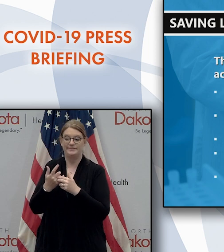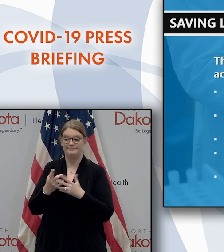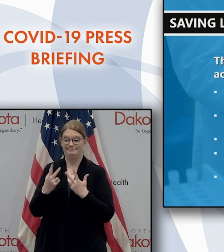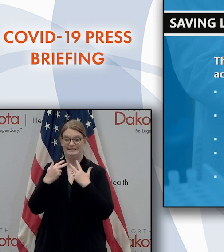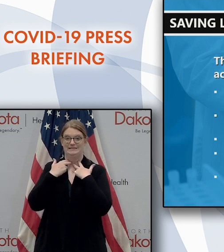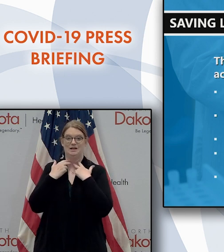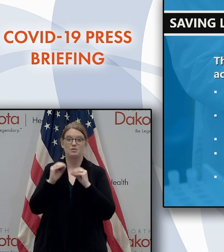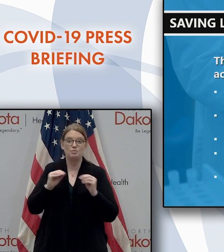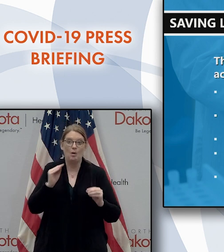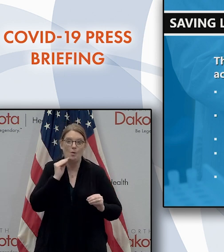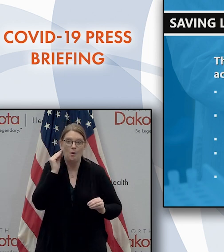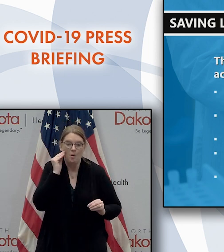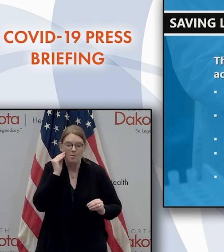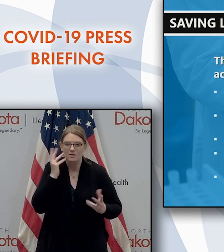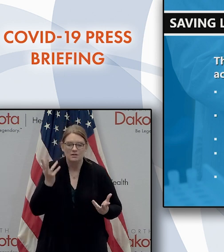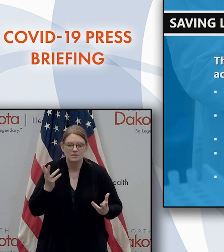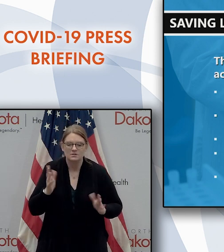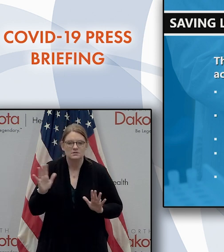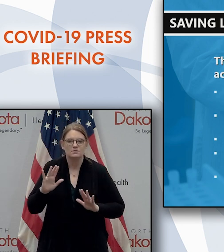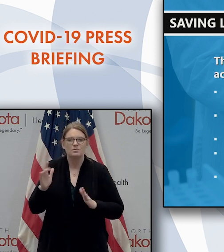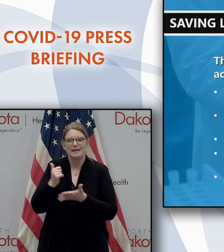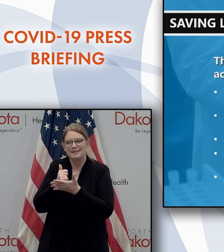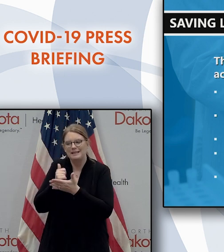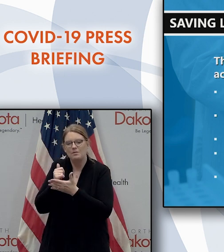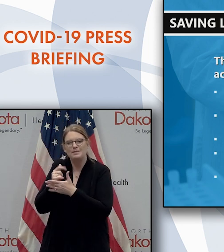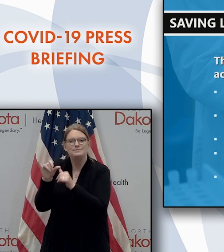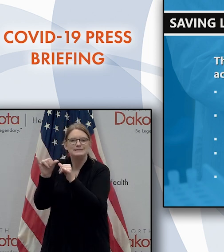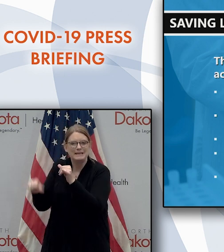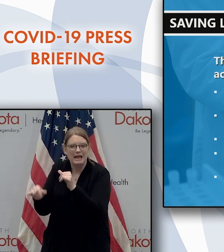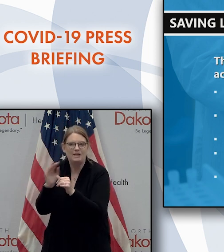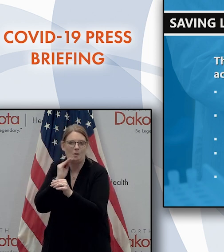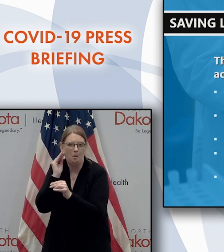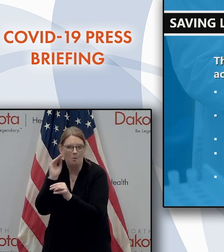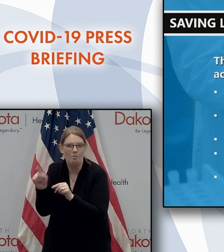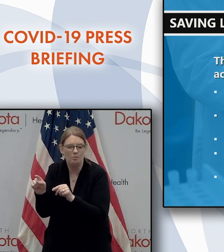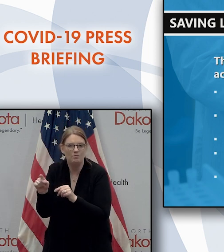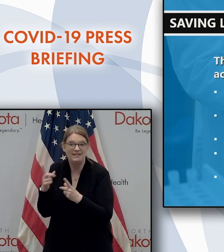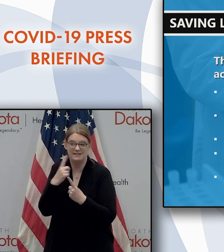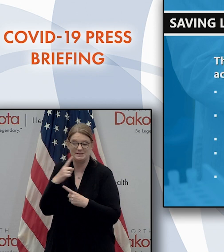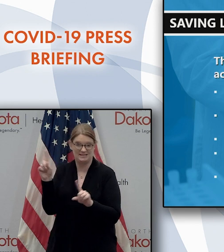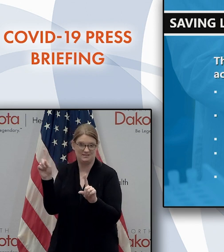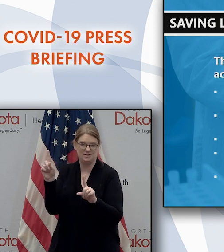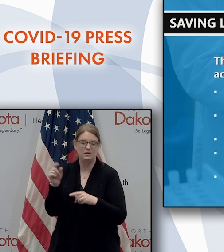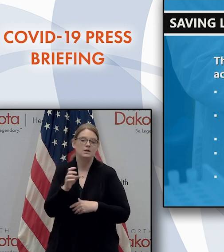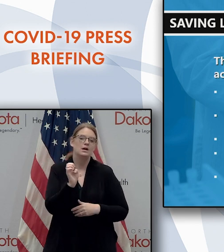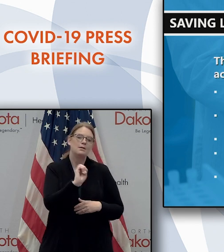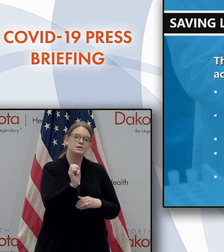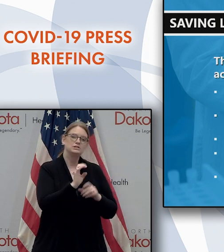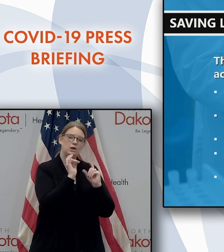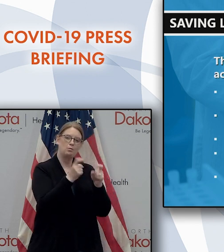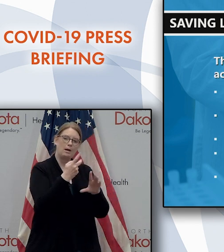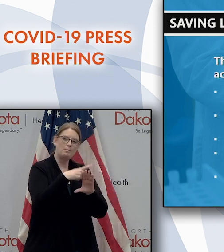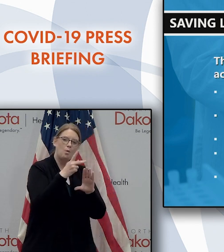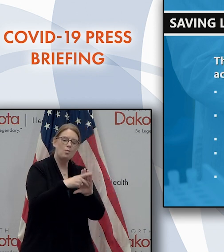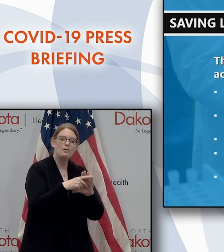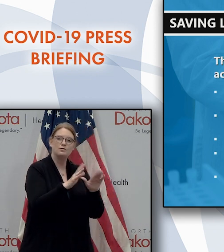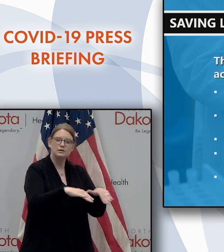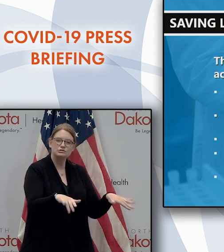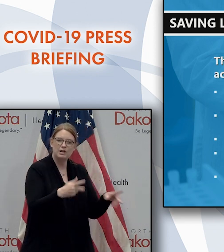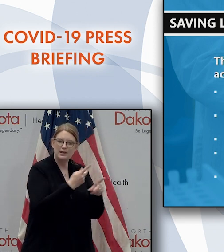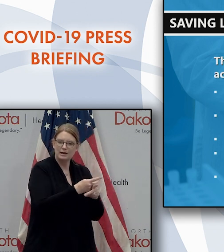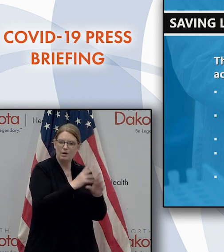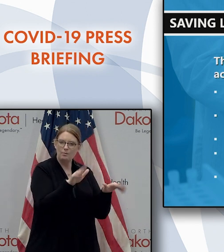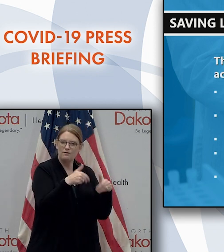that lost their ability to have access to housing, and that has worked very well. Our emergency grant program for childcare